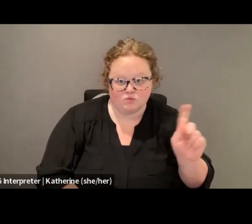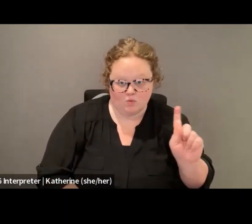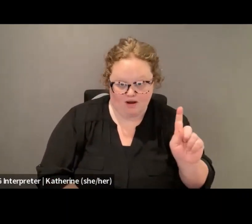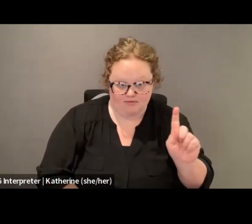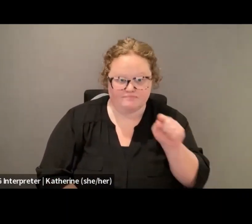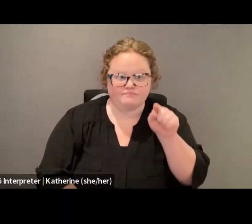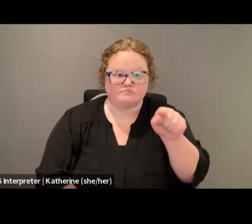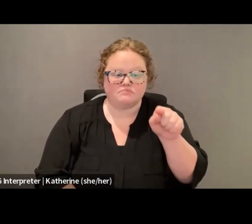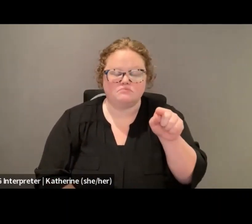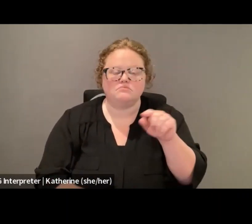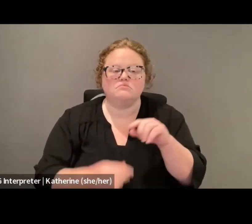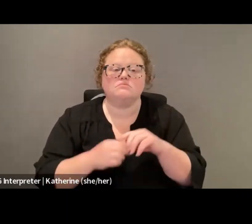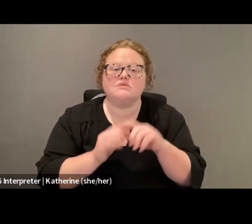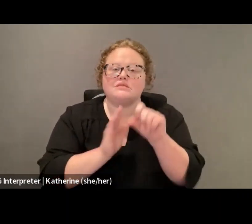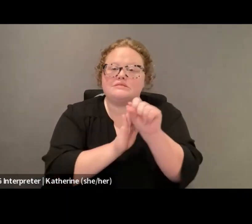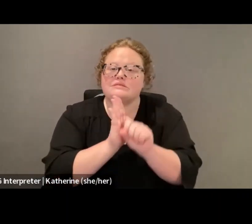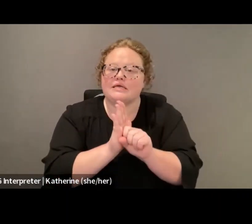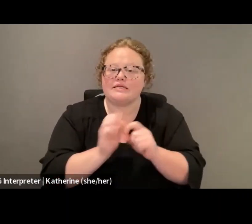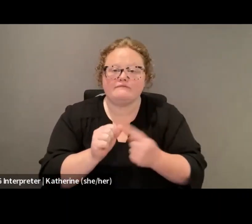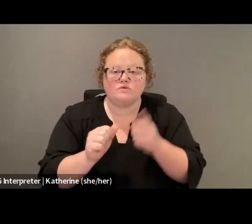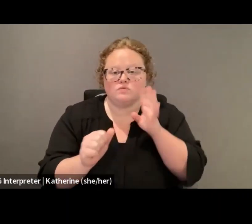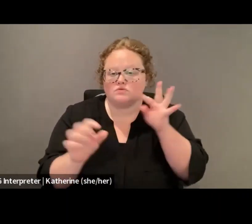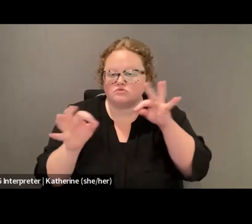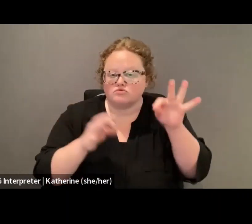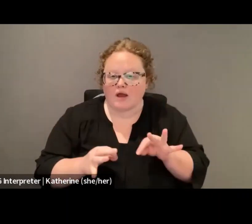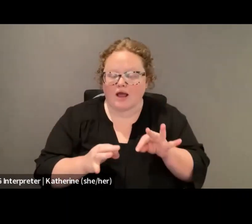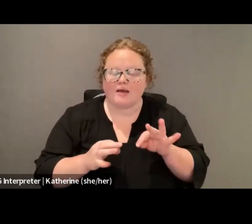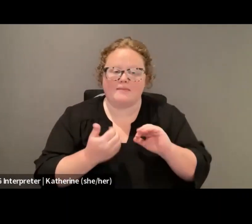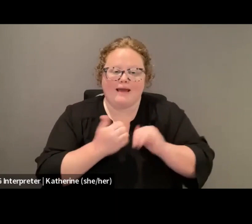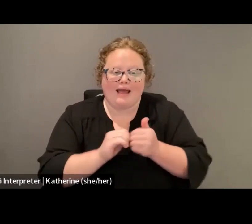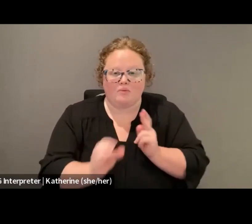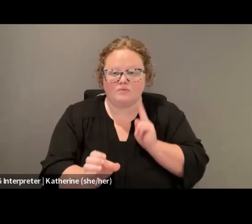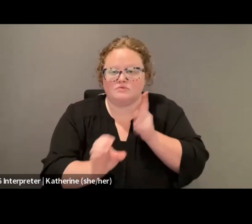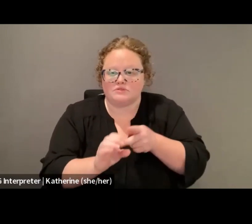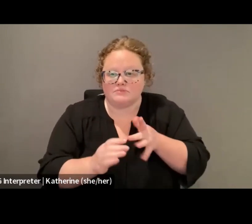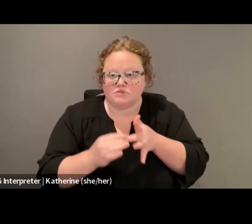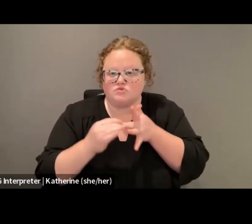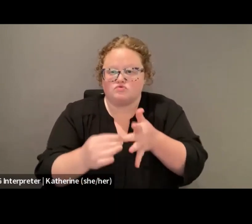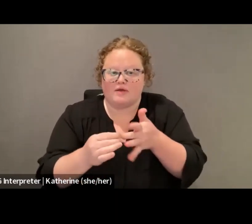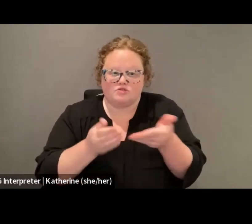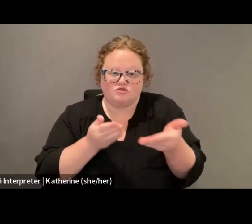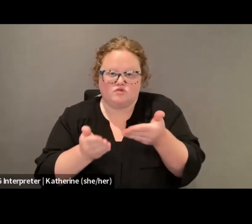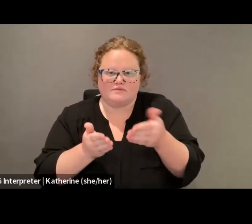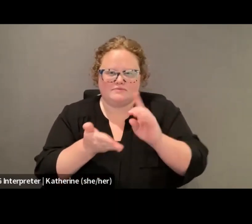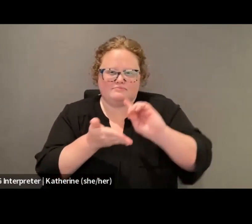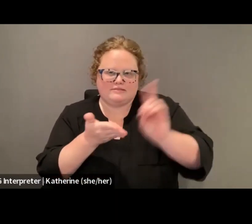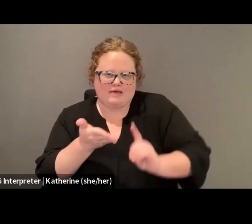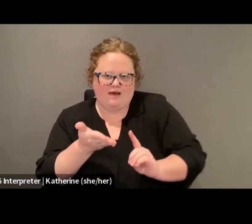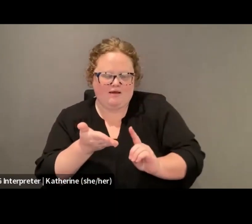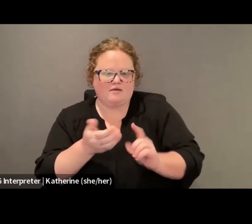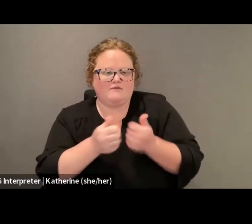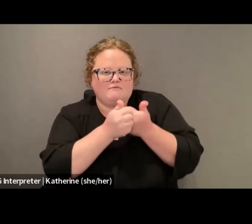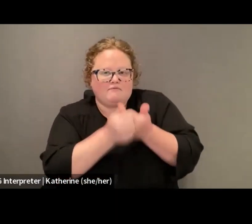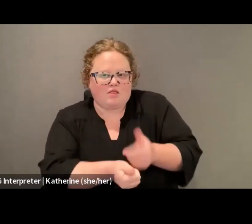the state is going to describe how participant-directed services are designed within the context of that particular waiver and how they'll